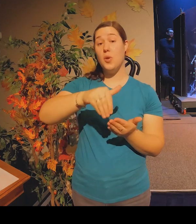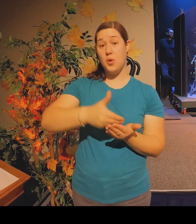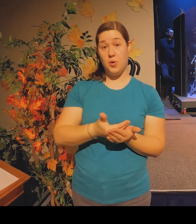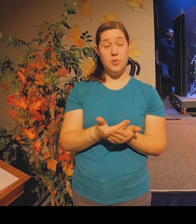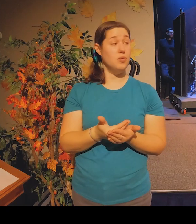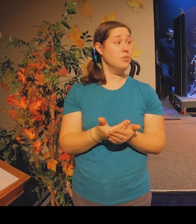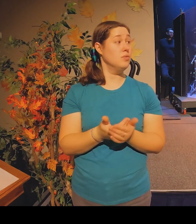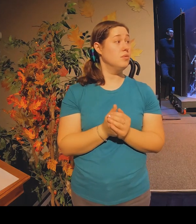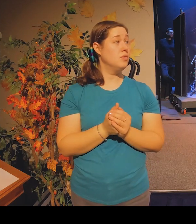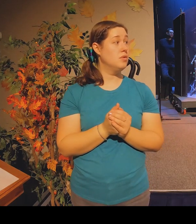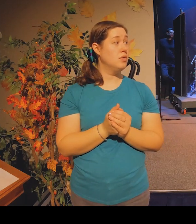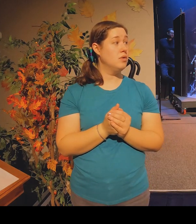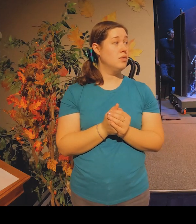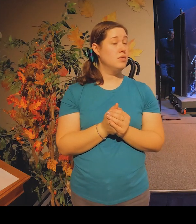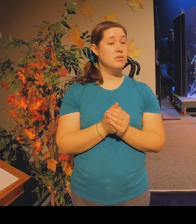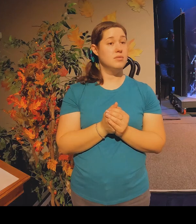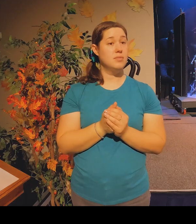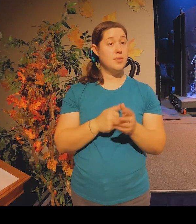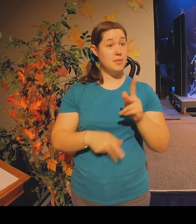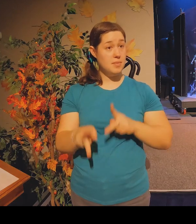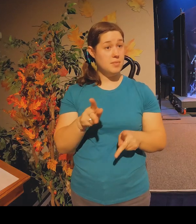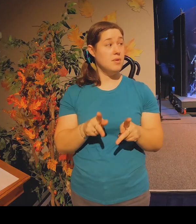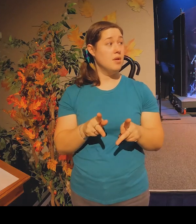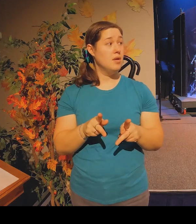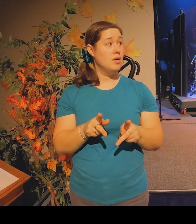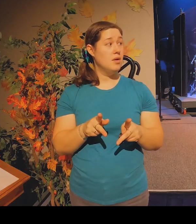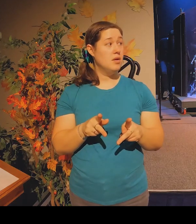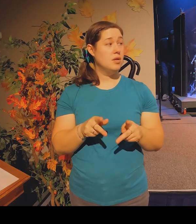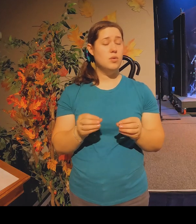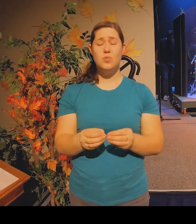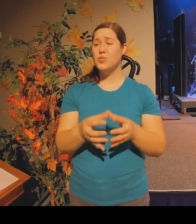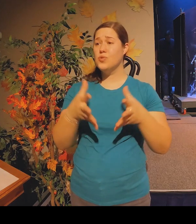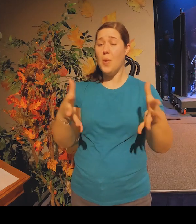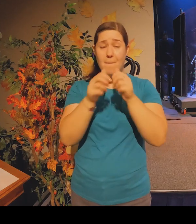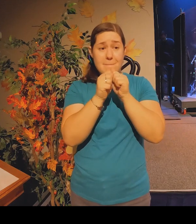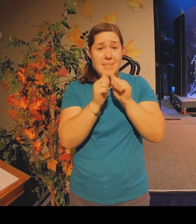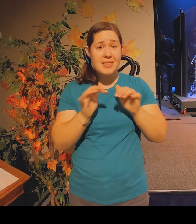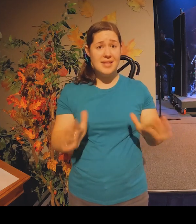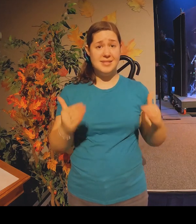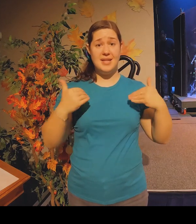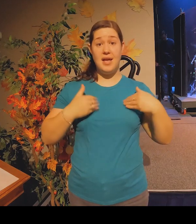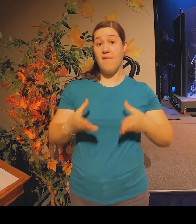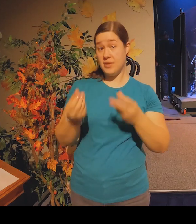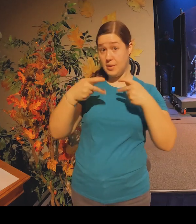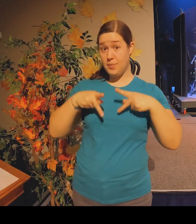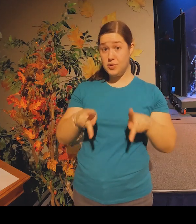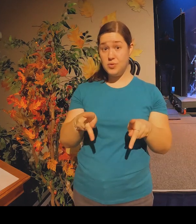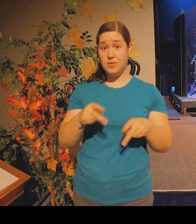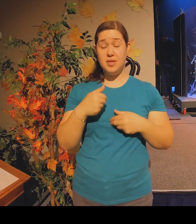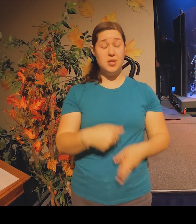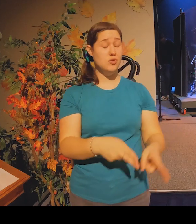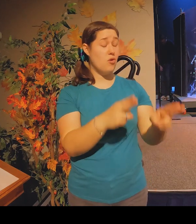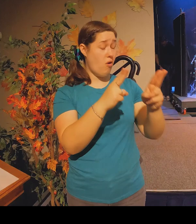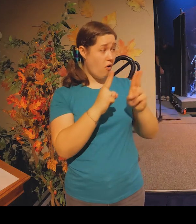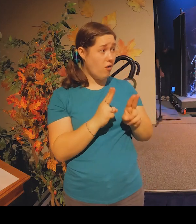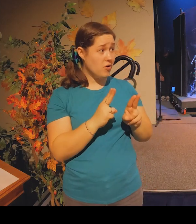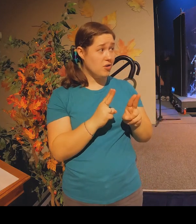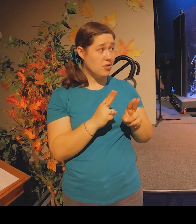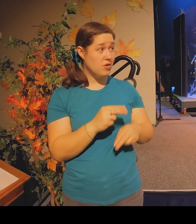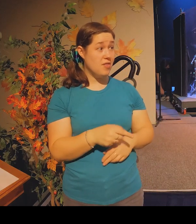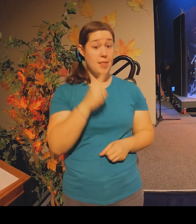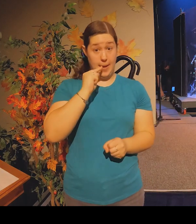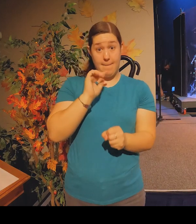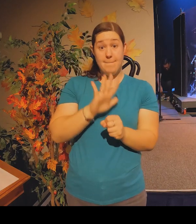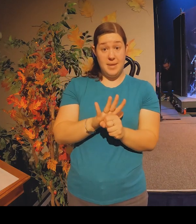to know how blessed we are to have this opportunity to honor and commitment that